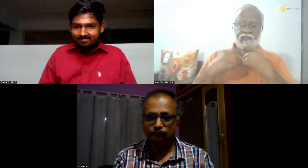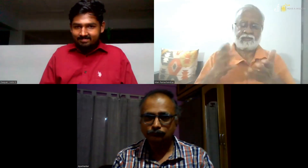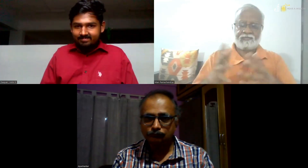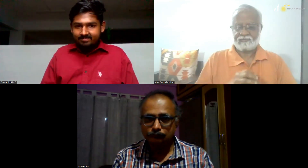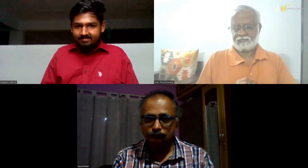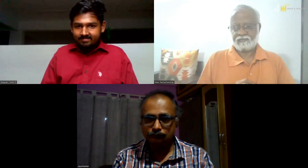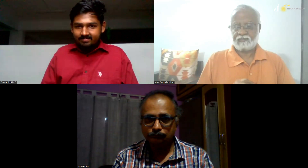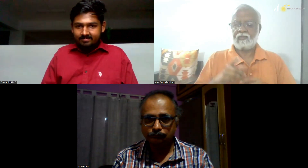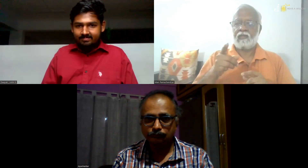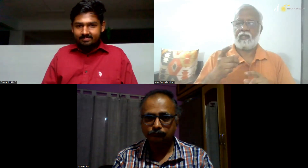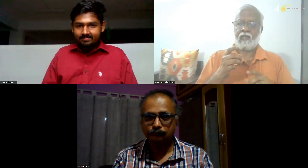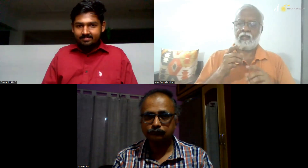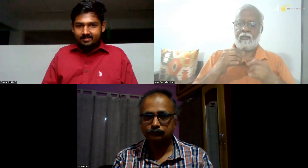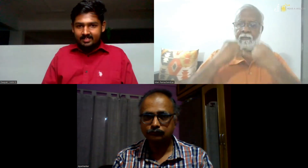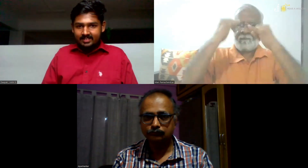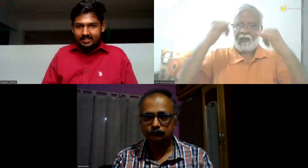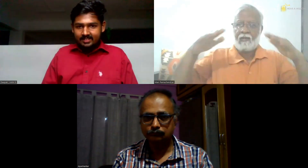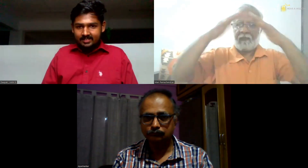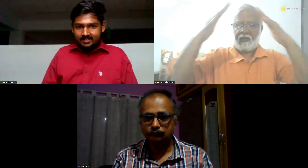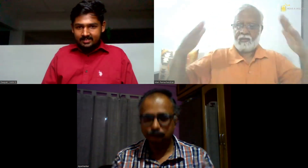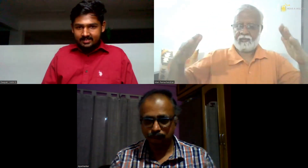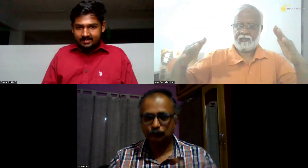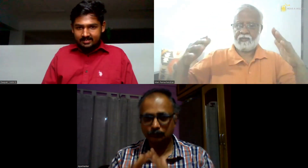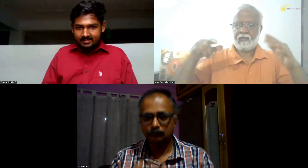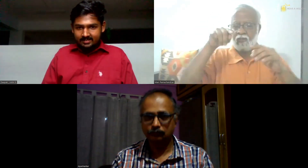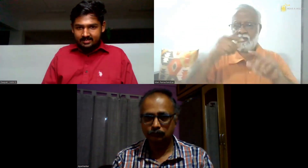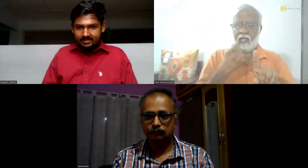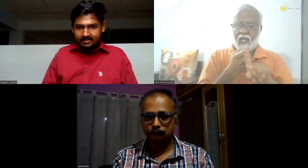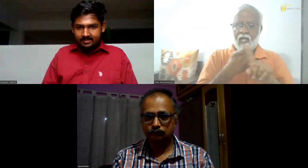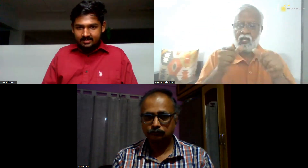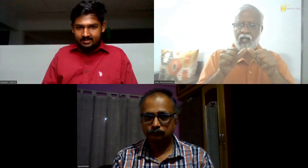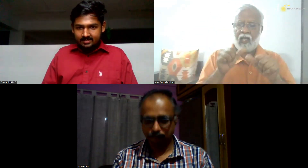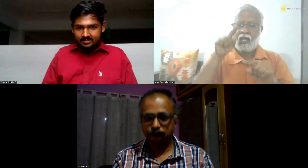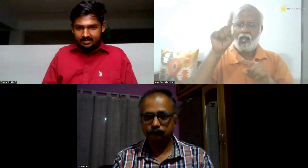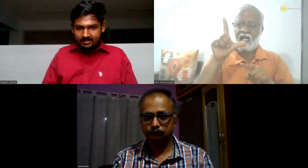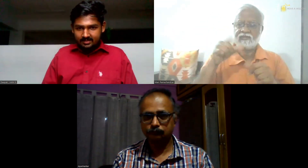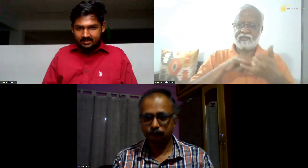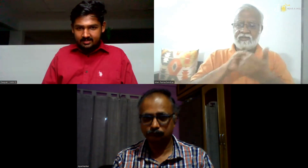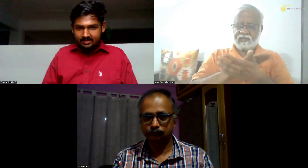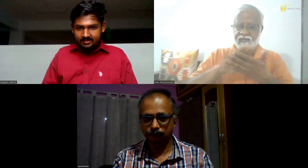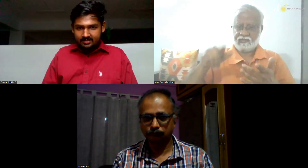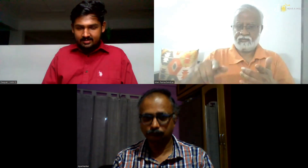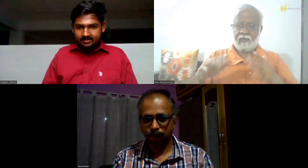Okay. So I would like to talk to you. Like when you are visiting